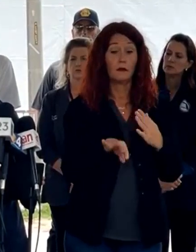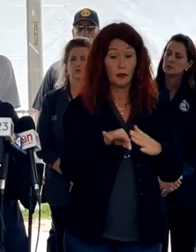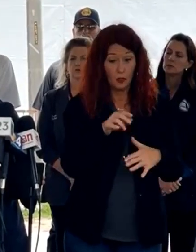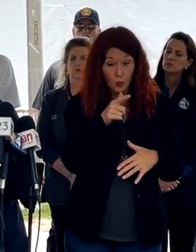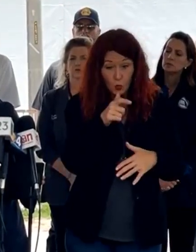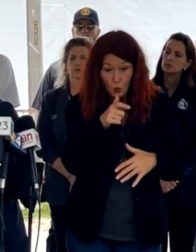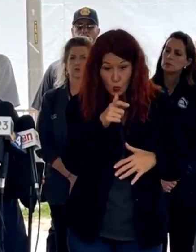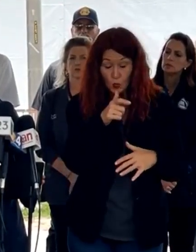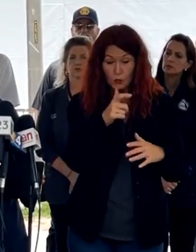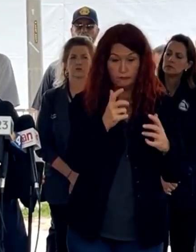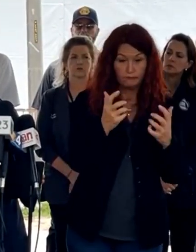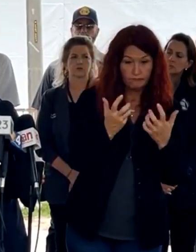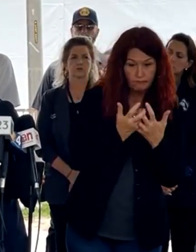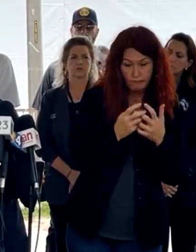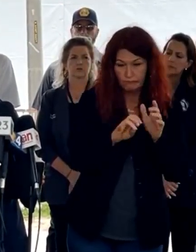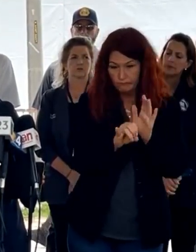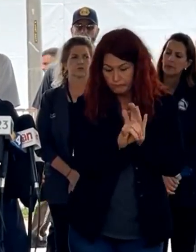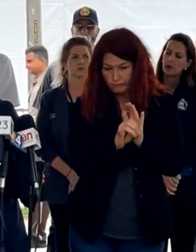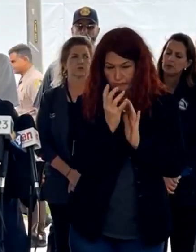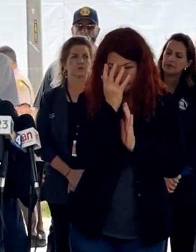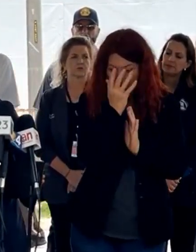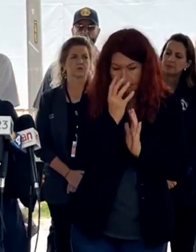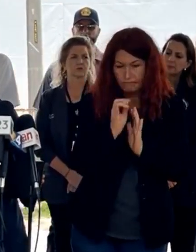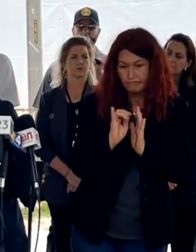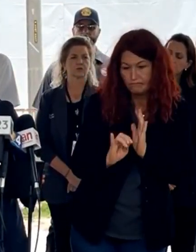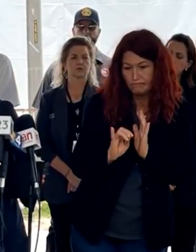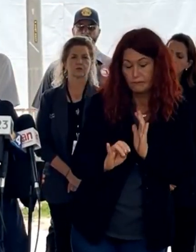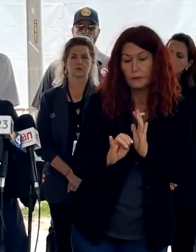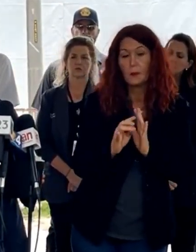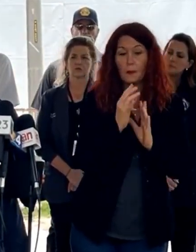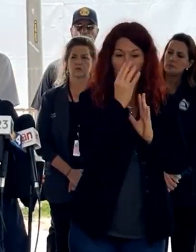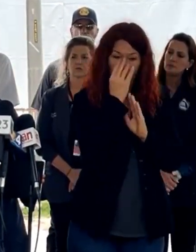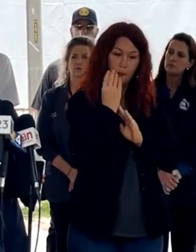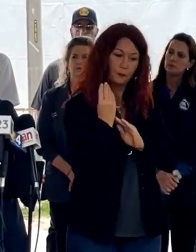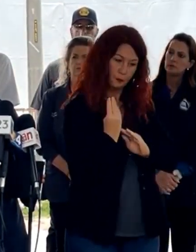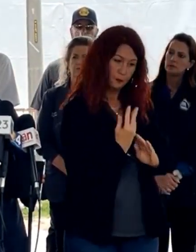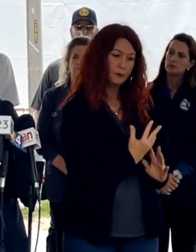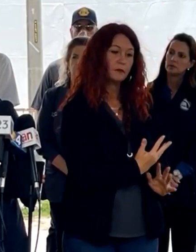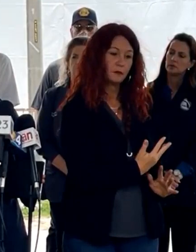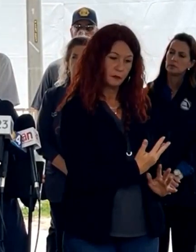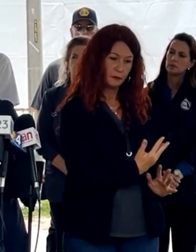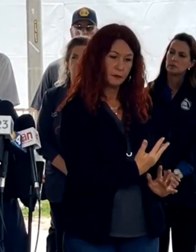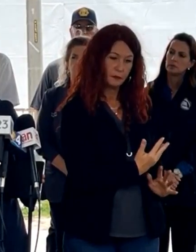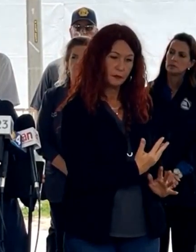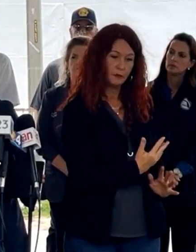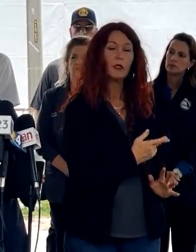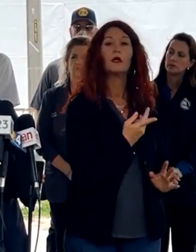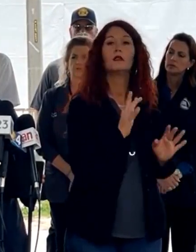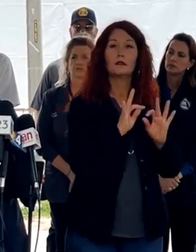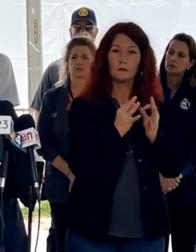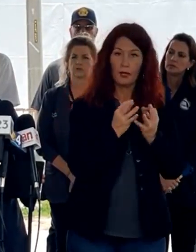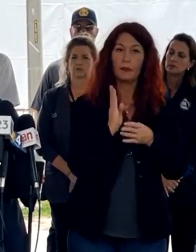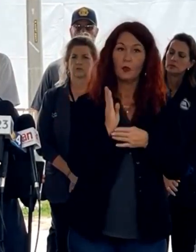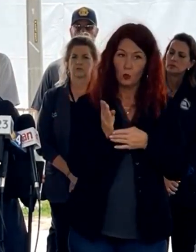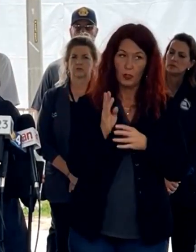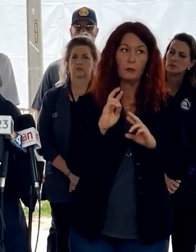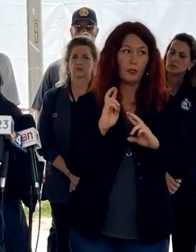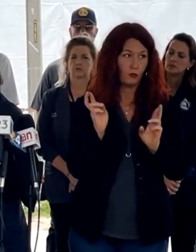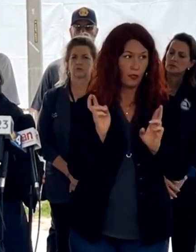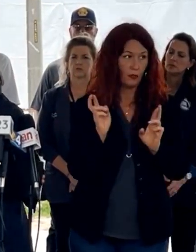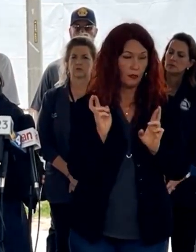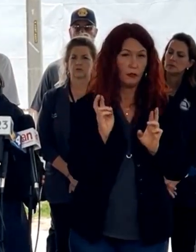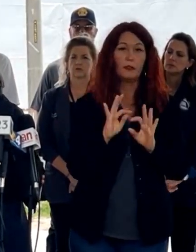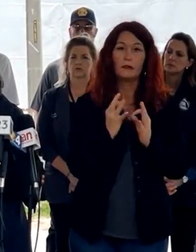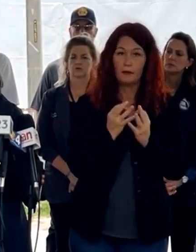so I think everybody will be ready when it's time to move to the next phase. Y